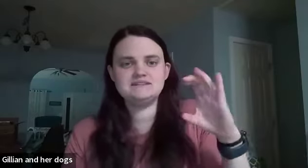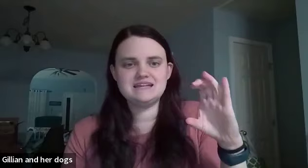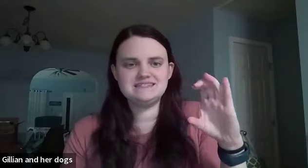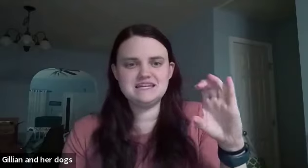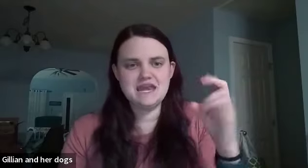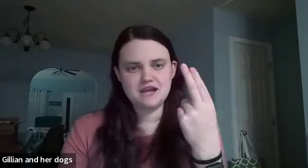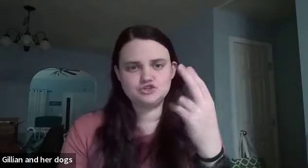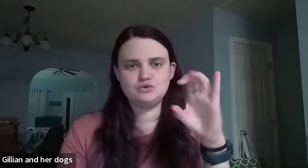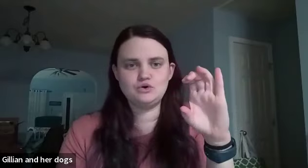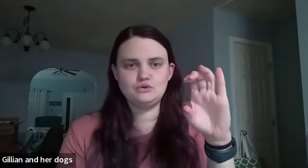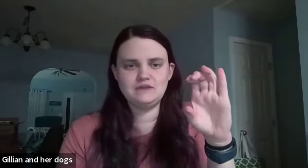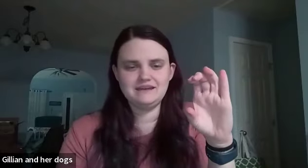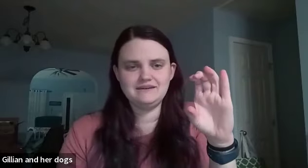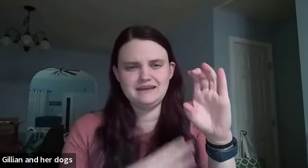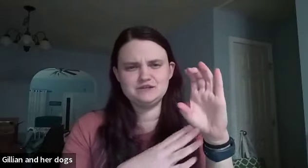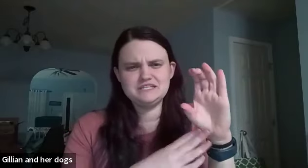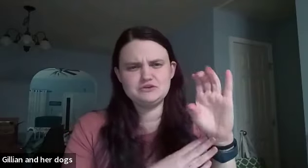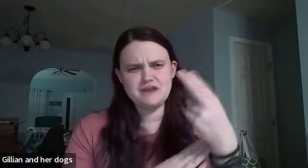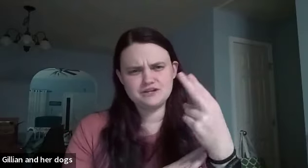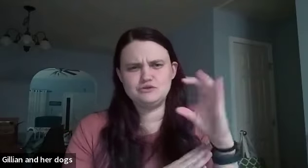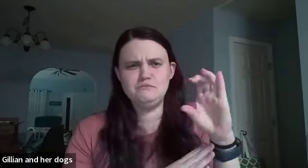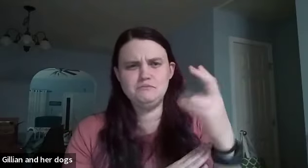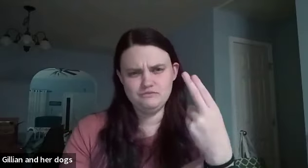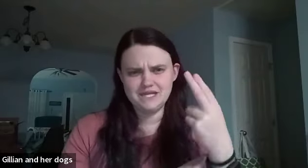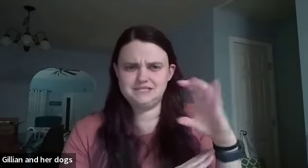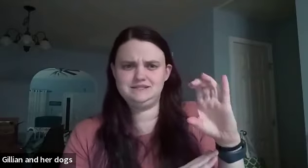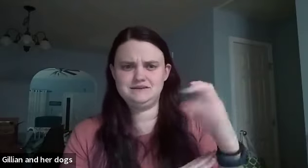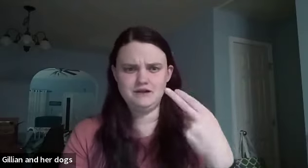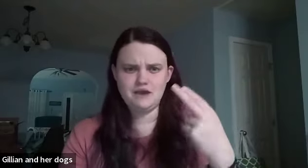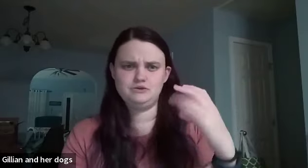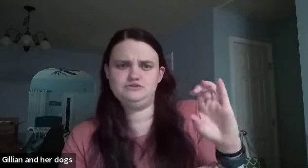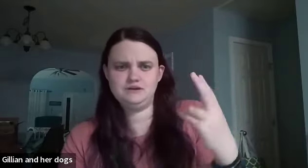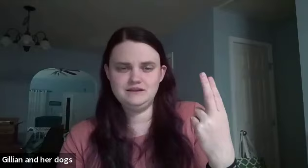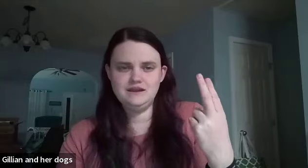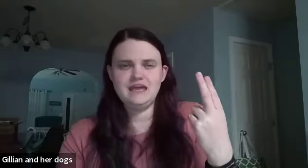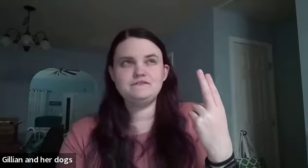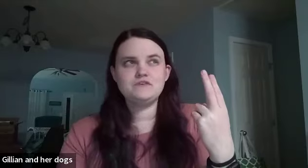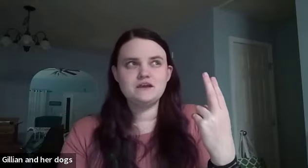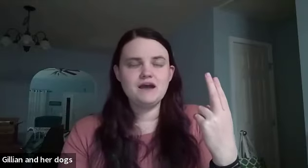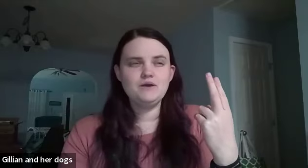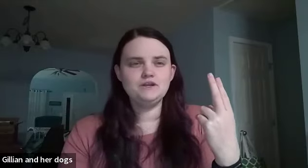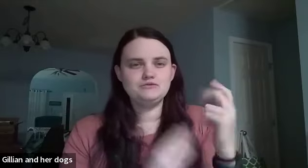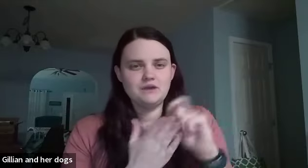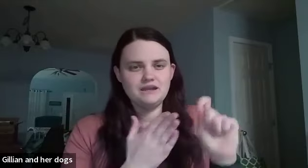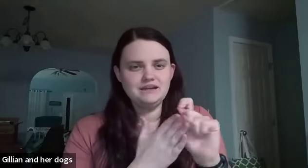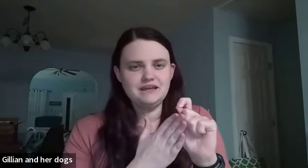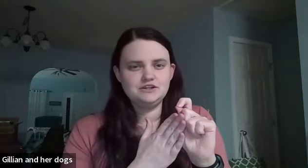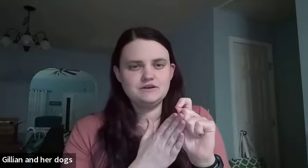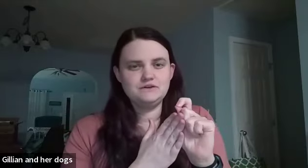because that's the natural, like it's almost like your natural movement on how you do it. If you think about it when you're writing, and if